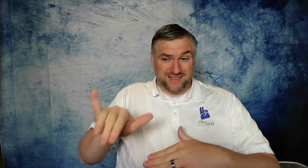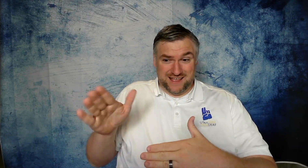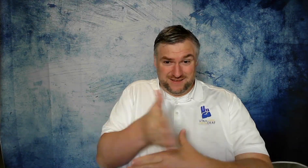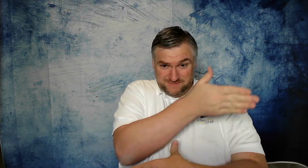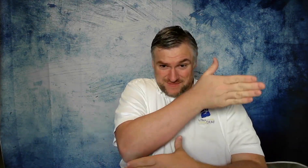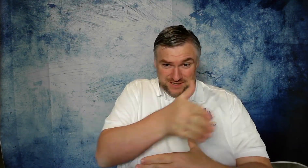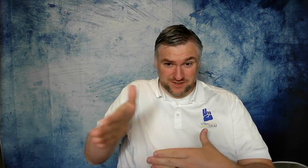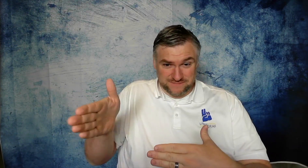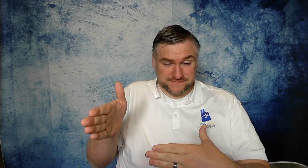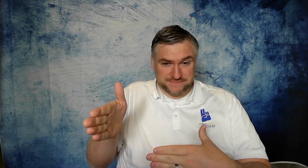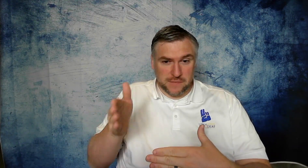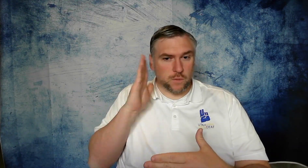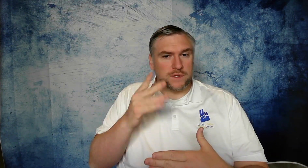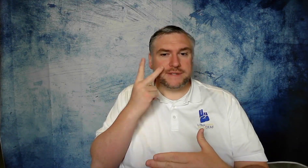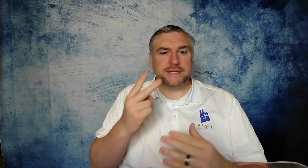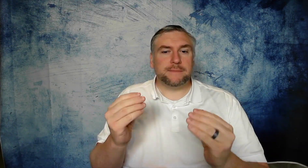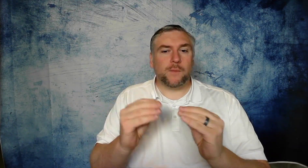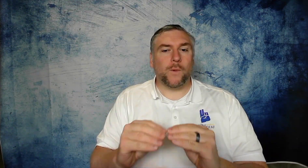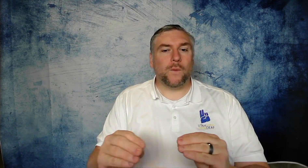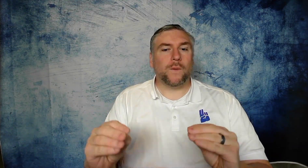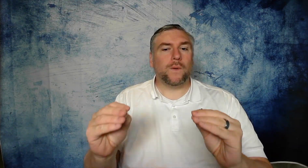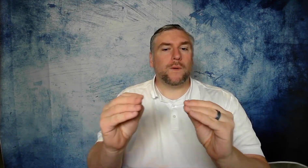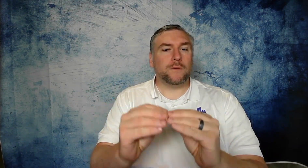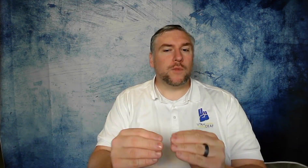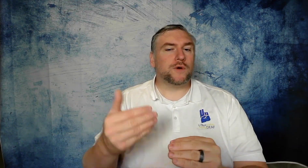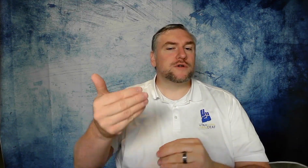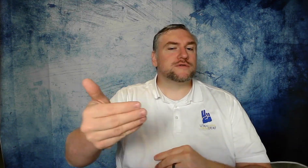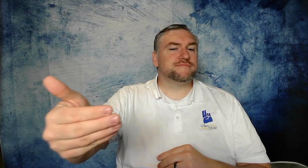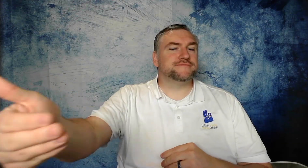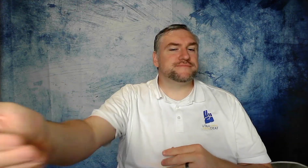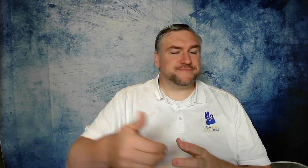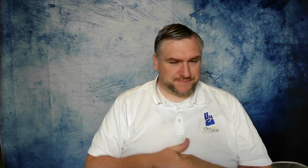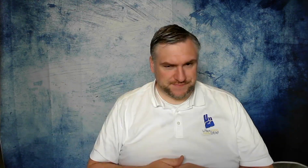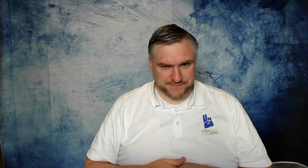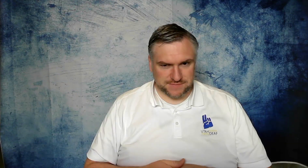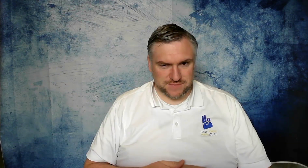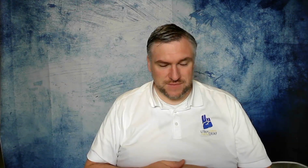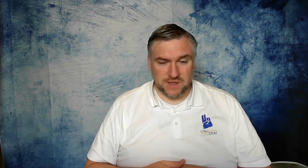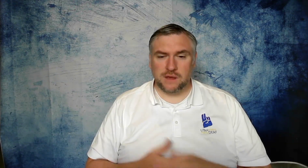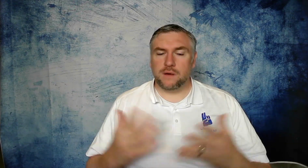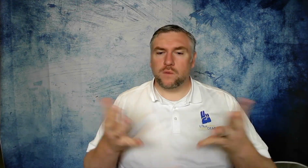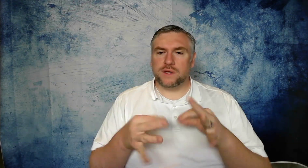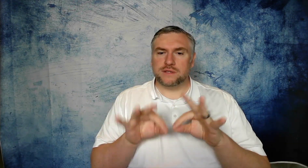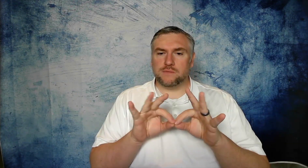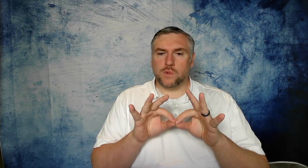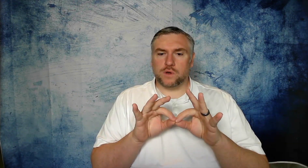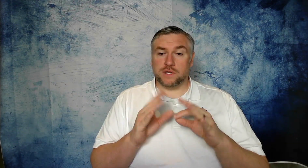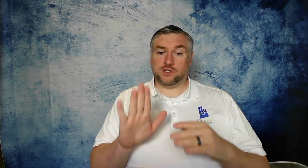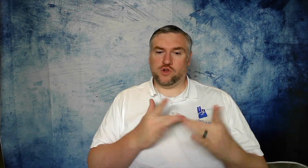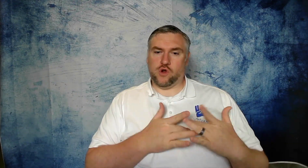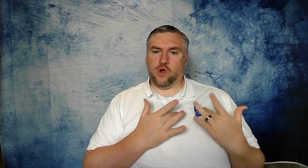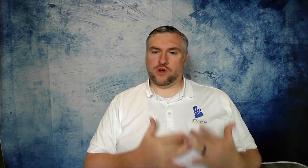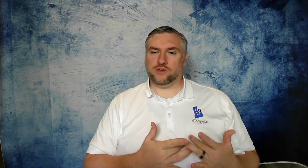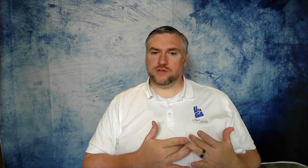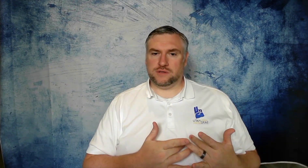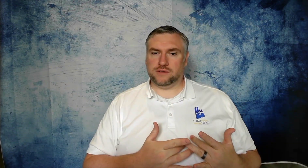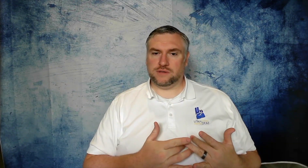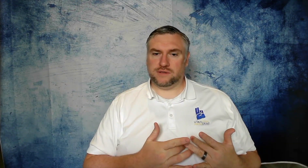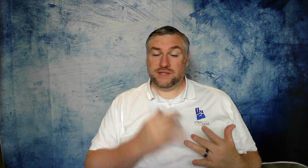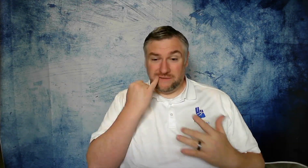Students on that spectrum, we're going to see more and more and more over time. What is important is your